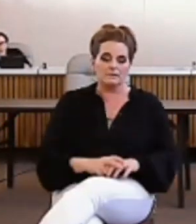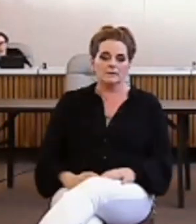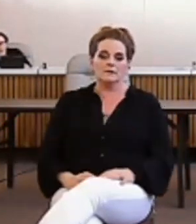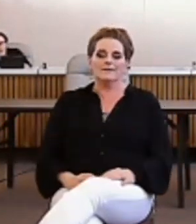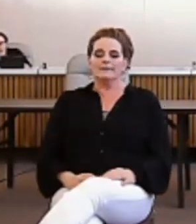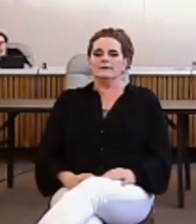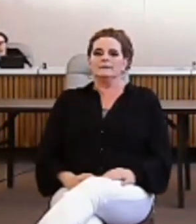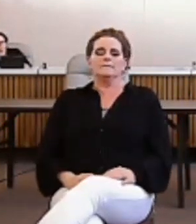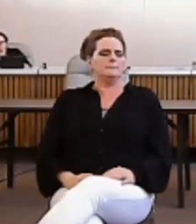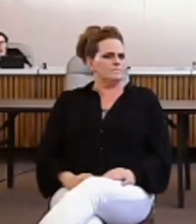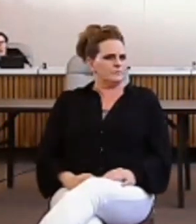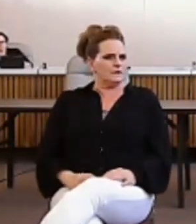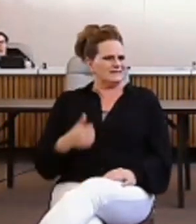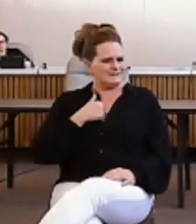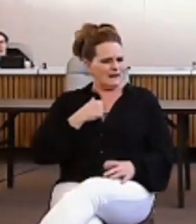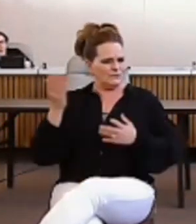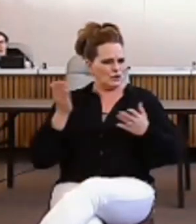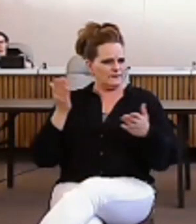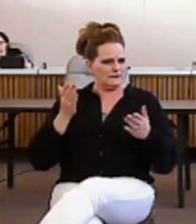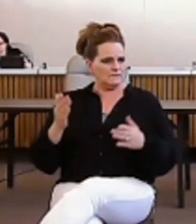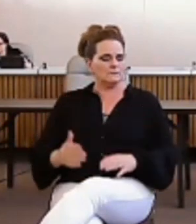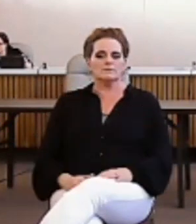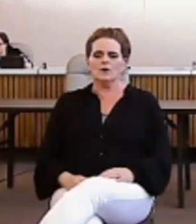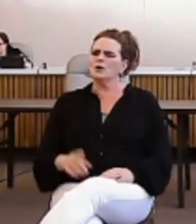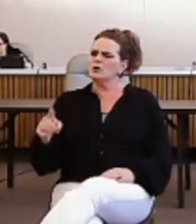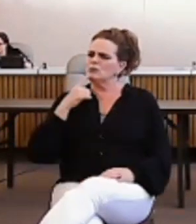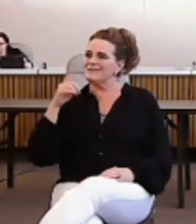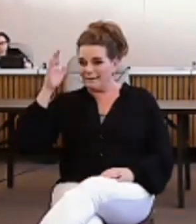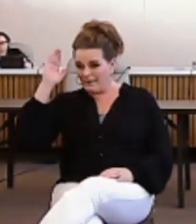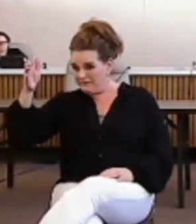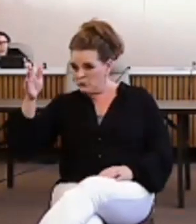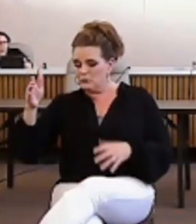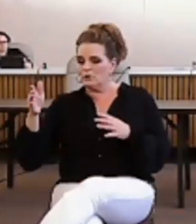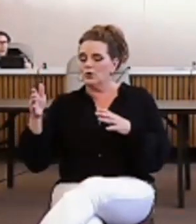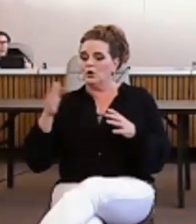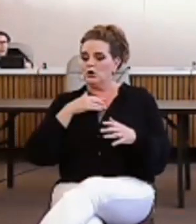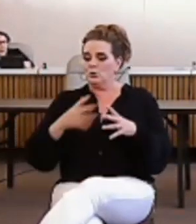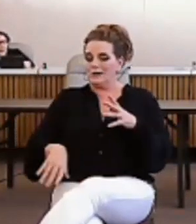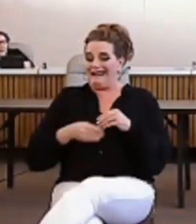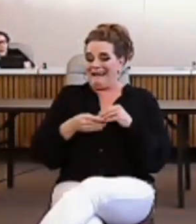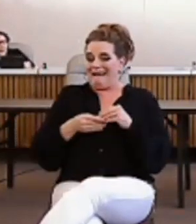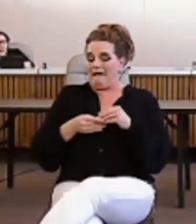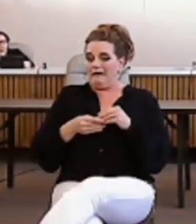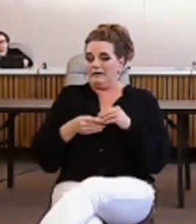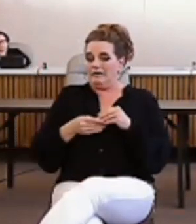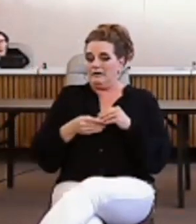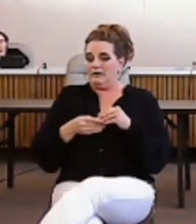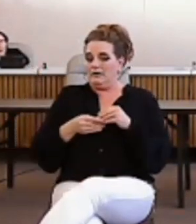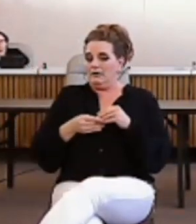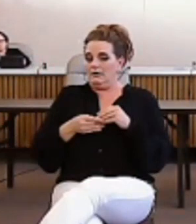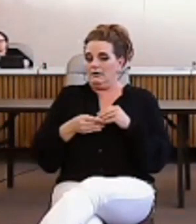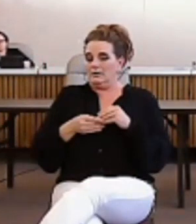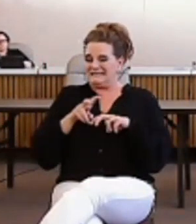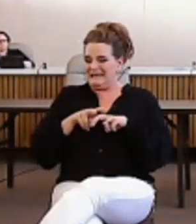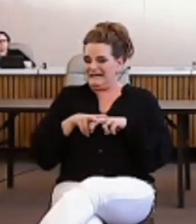self-service. Gotcha. And then were you planning on, you said in a future phase, you were going to add outdoor seating? Down the